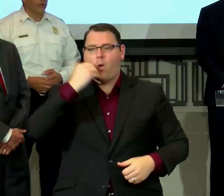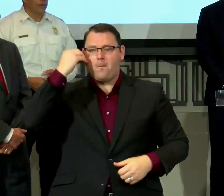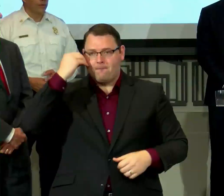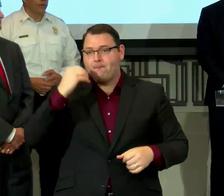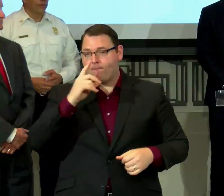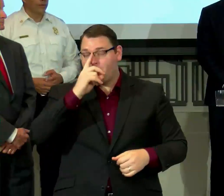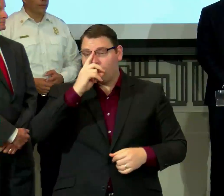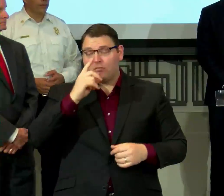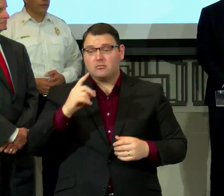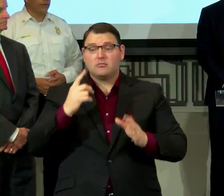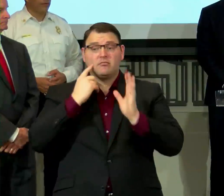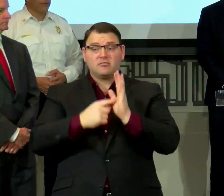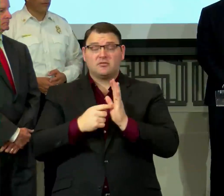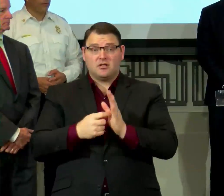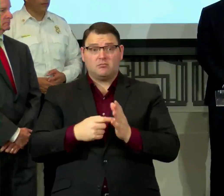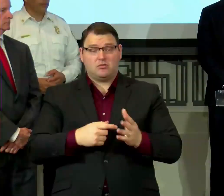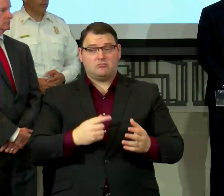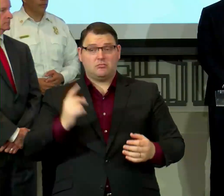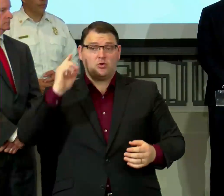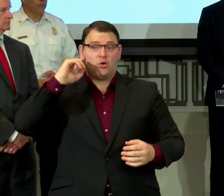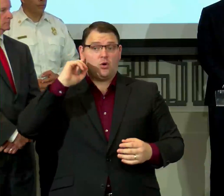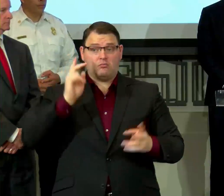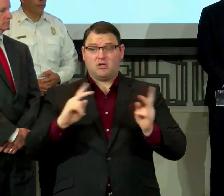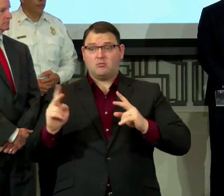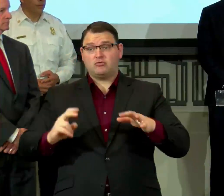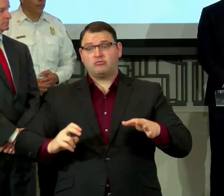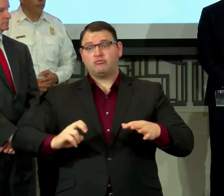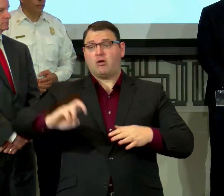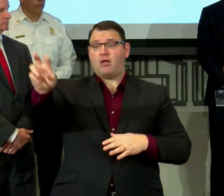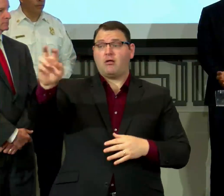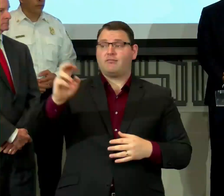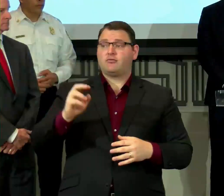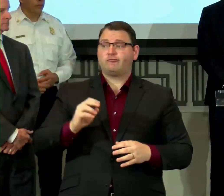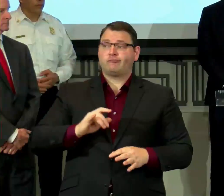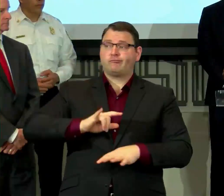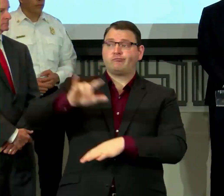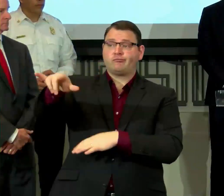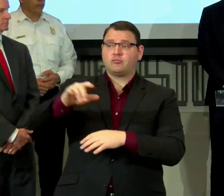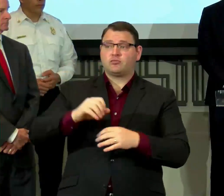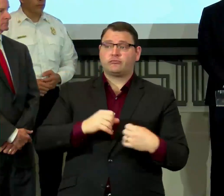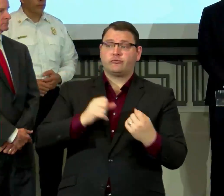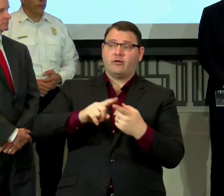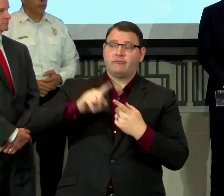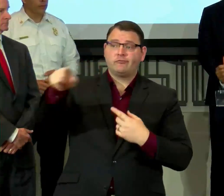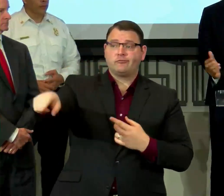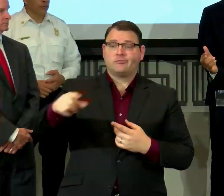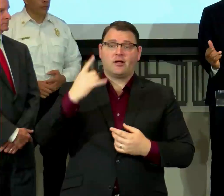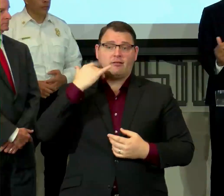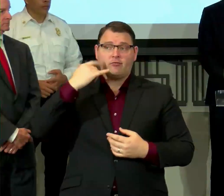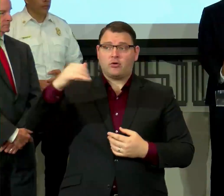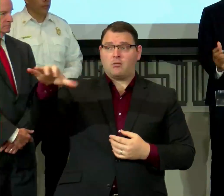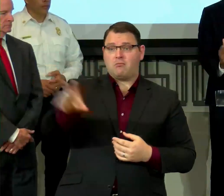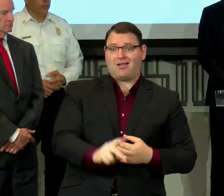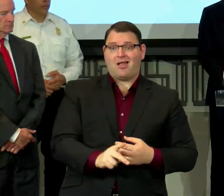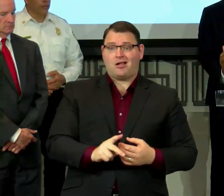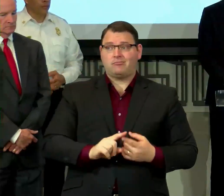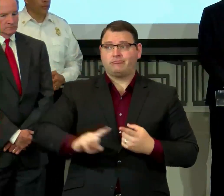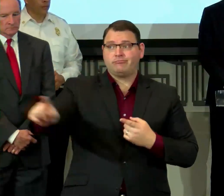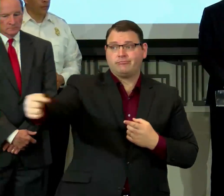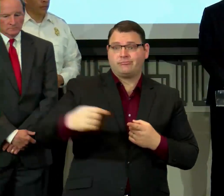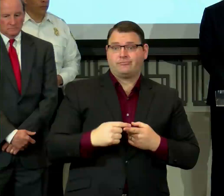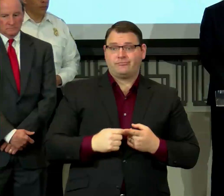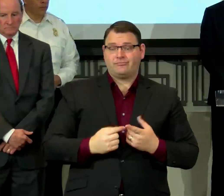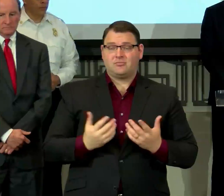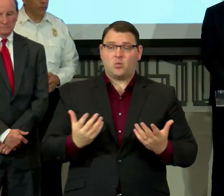to California, coming back. If you leave the state of Texas, I know we've been talking about a lot of people who are coming to the state